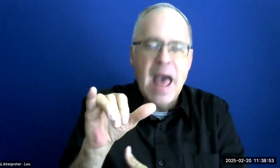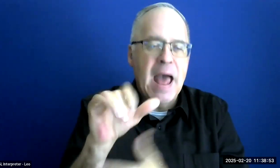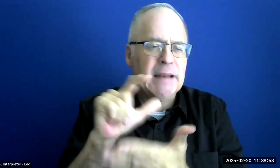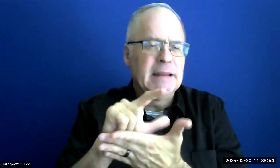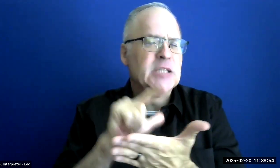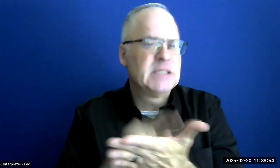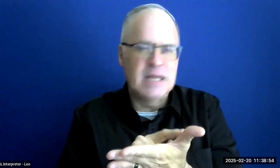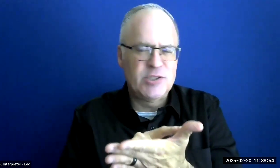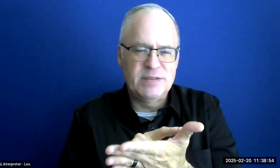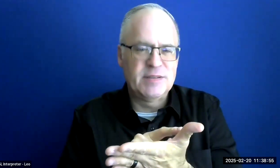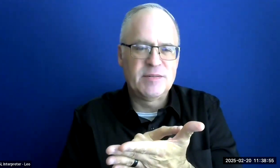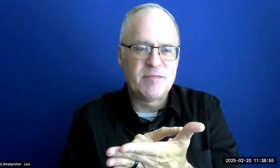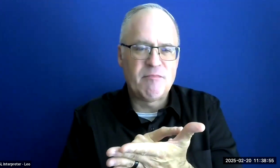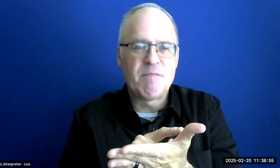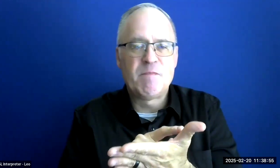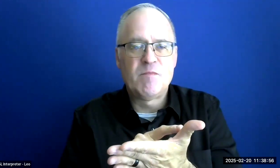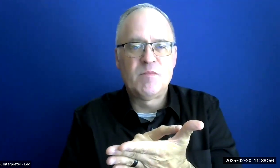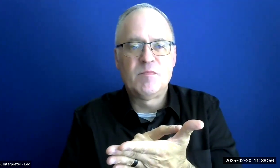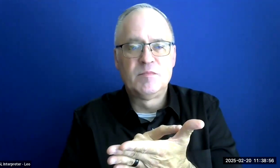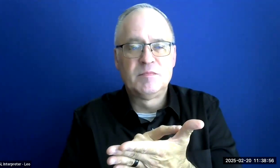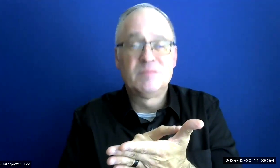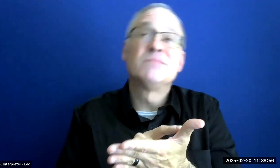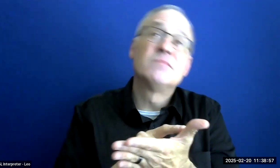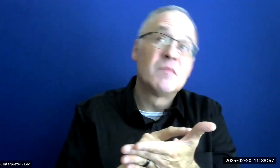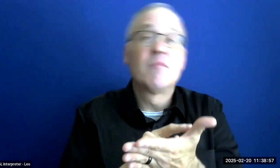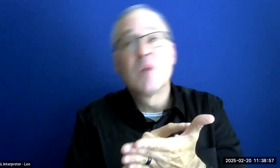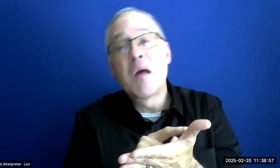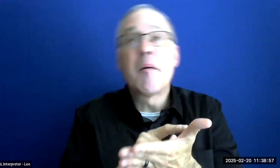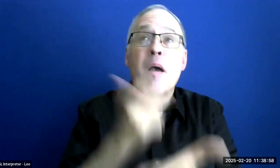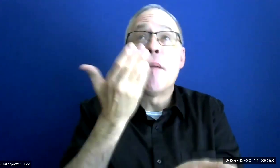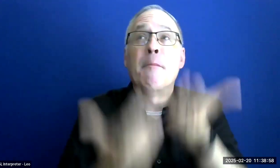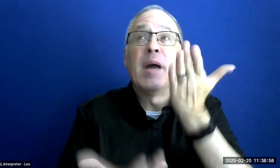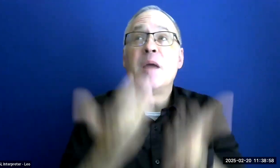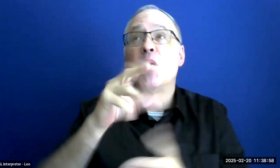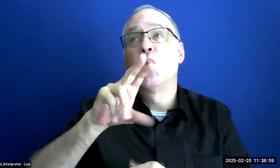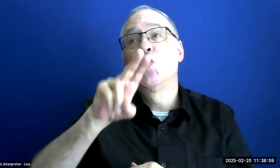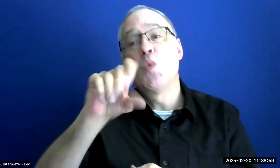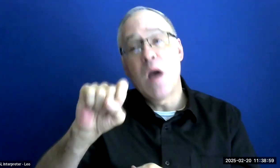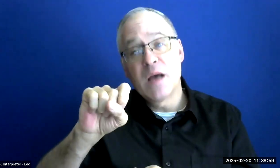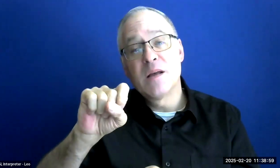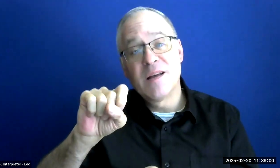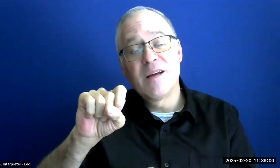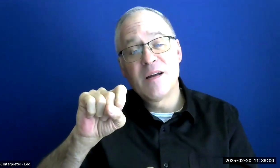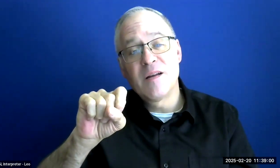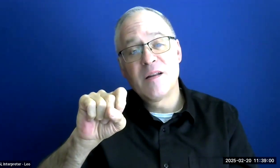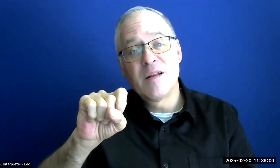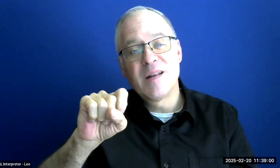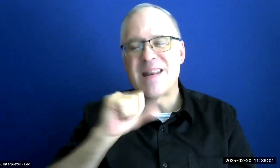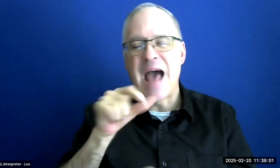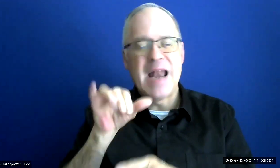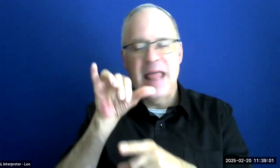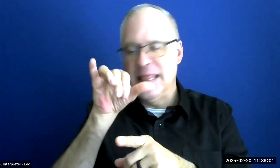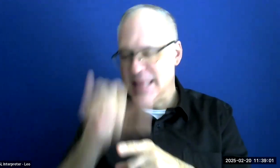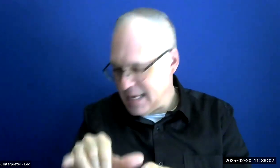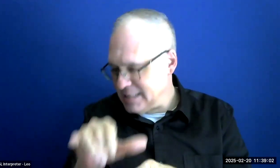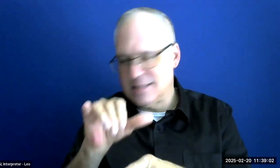real way, except perhaps in the US, if there is ultimately, not in this legislation, but in whatever